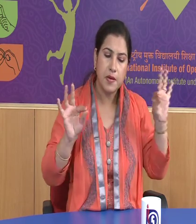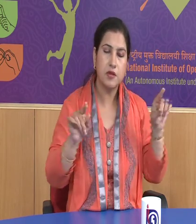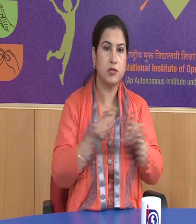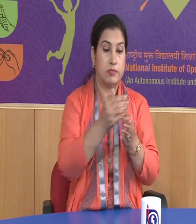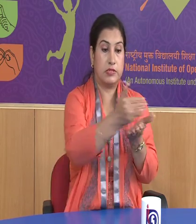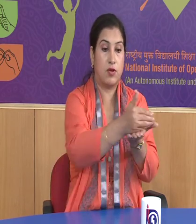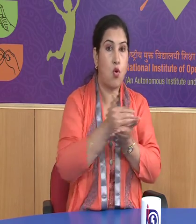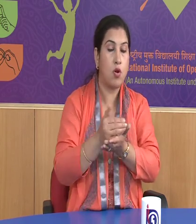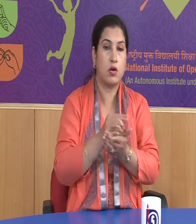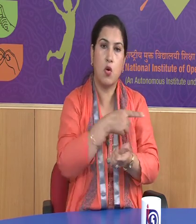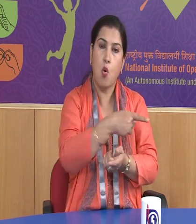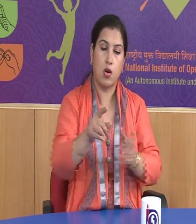security in the world.